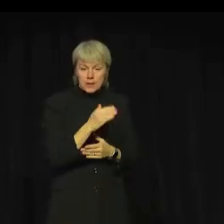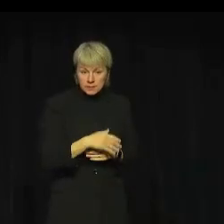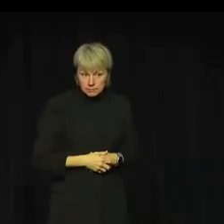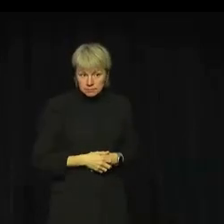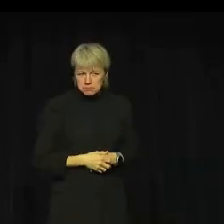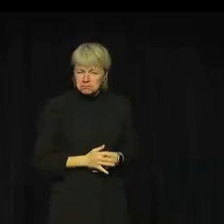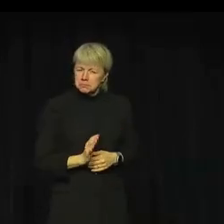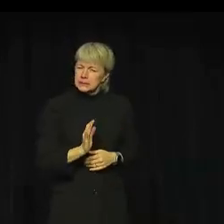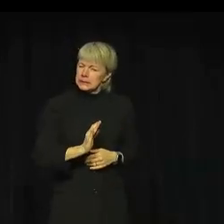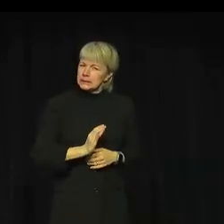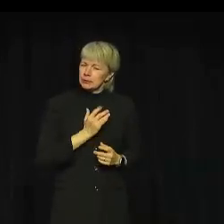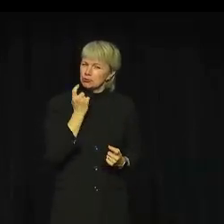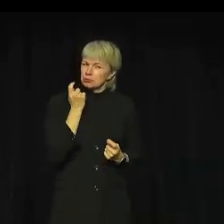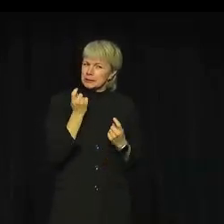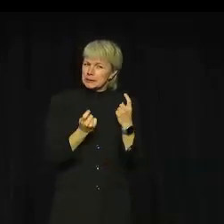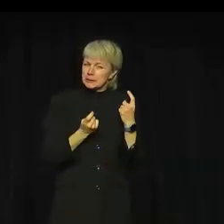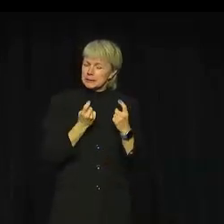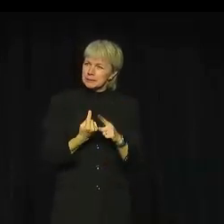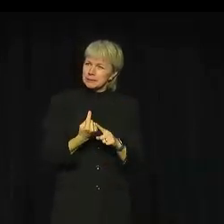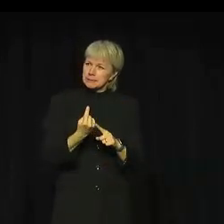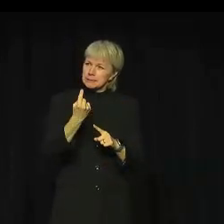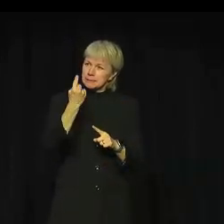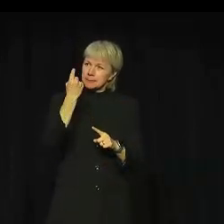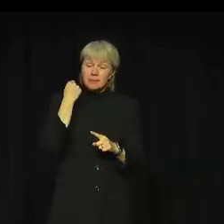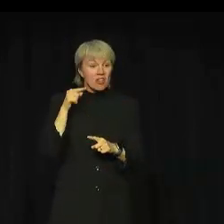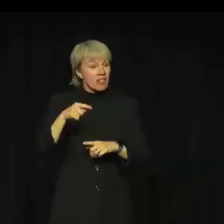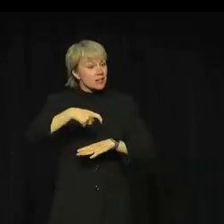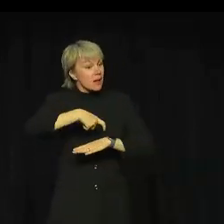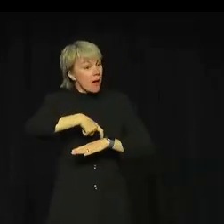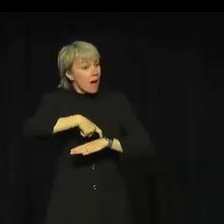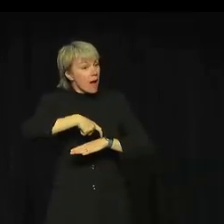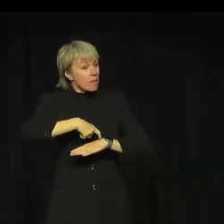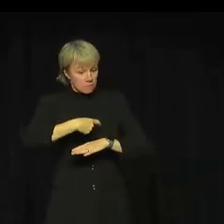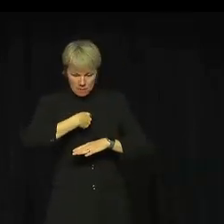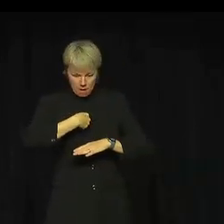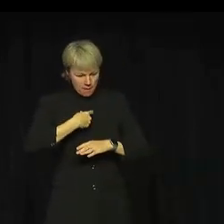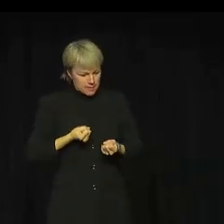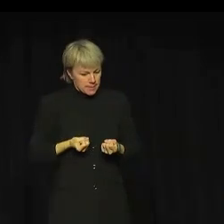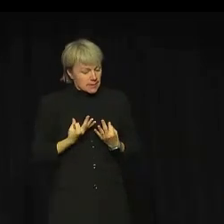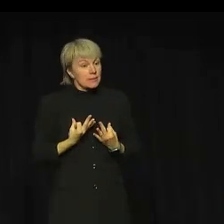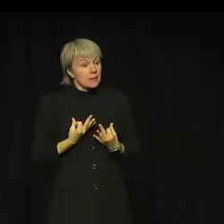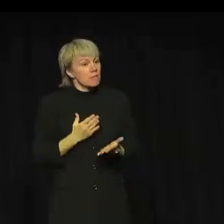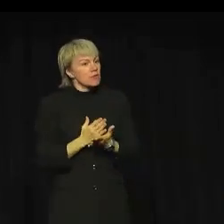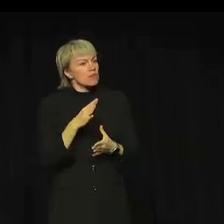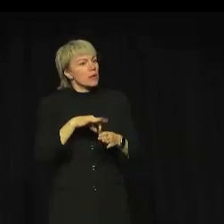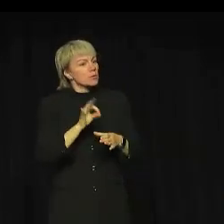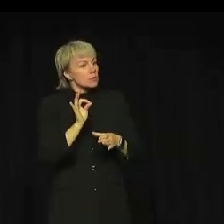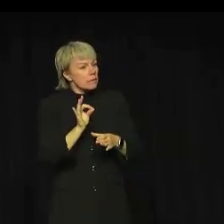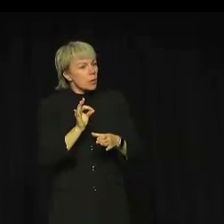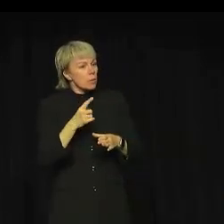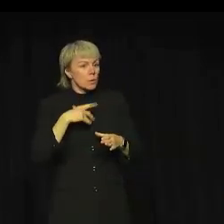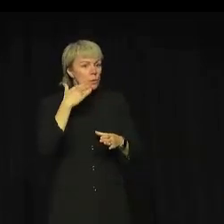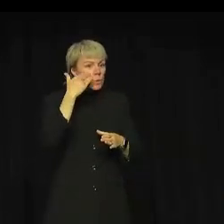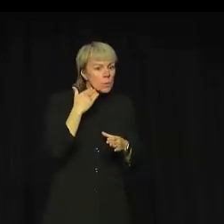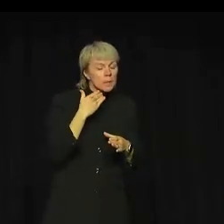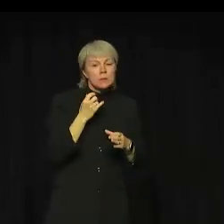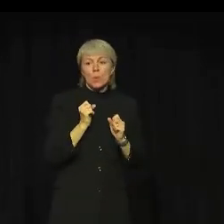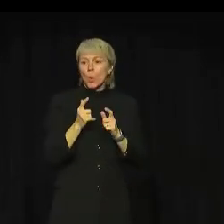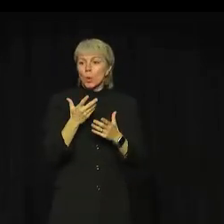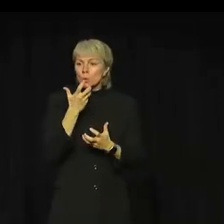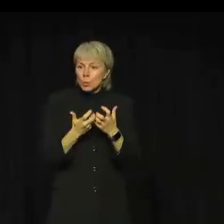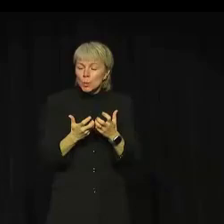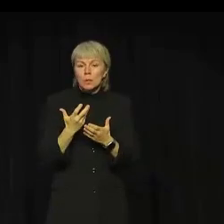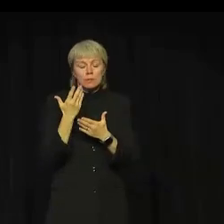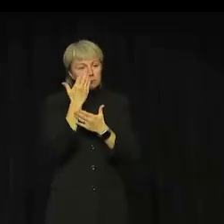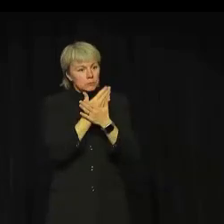claim when we think back to that time and consider that at that time, I would not have had the right to vote or to practice law, or basically